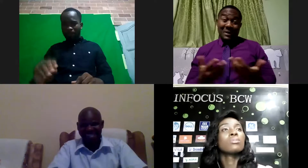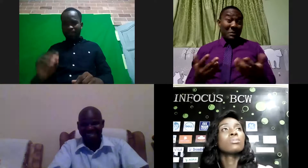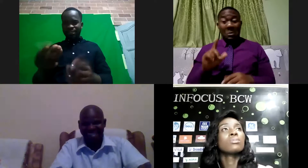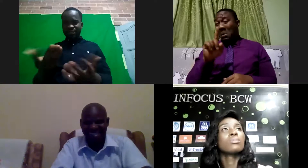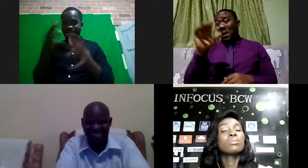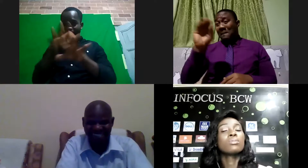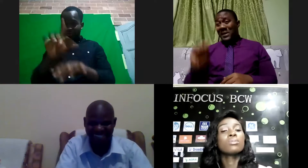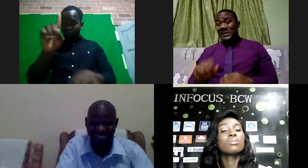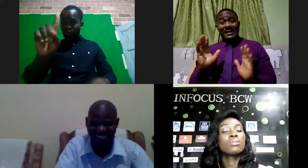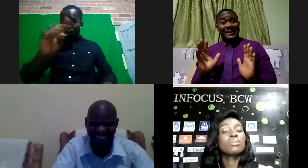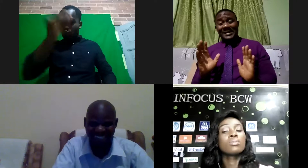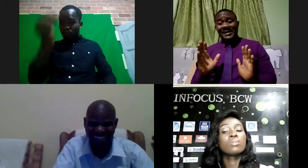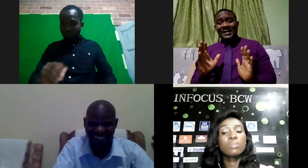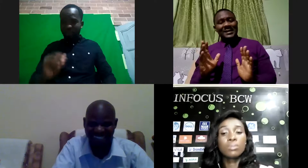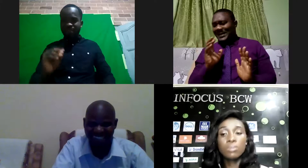included.